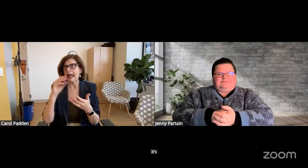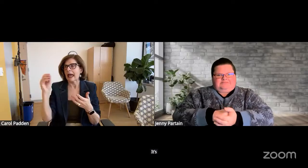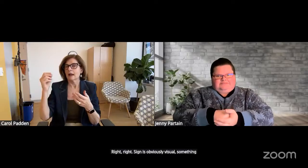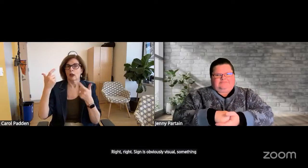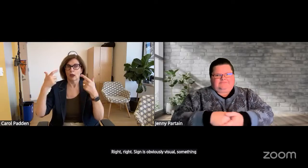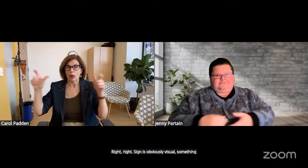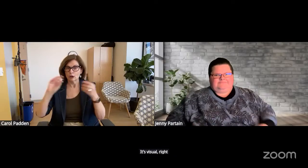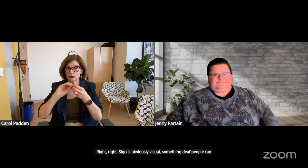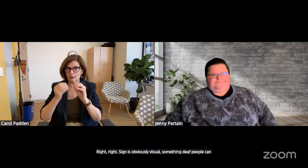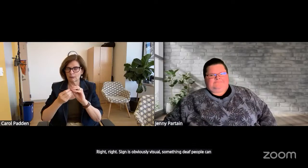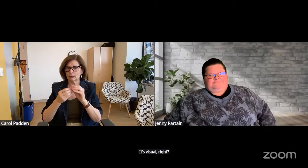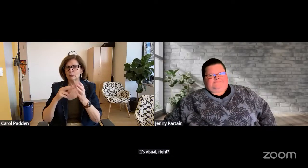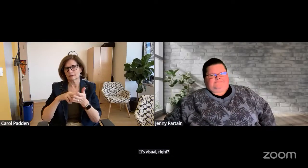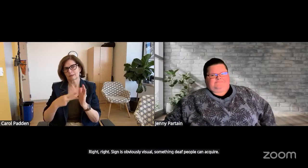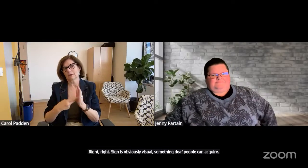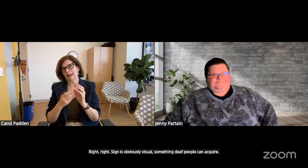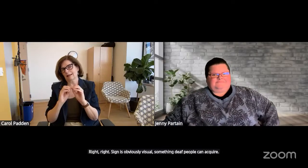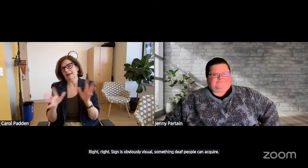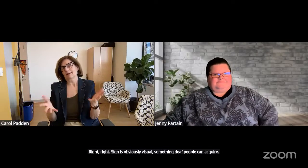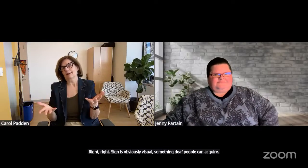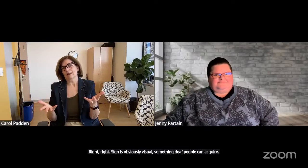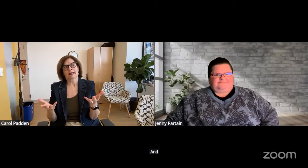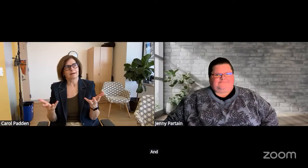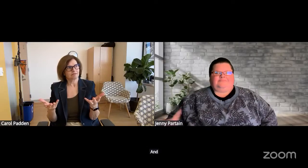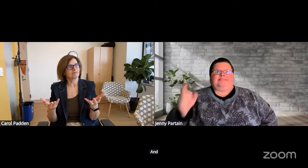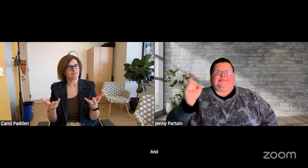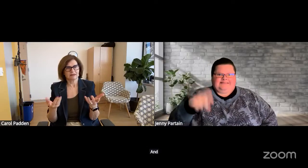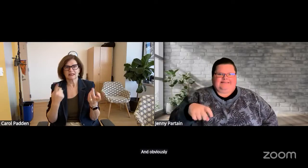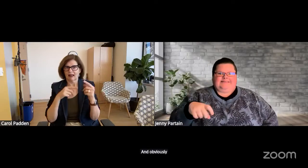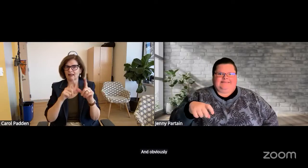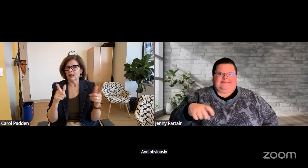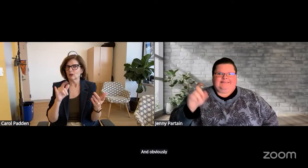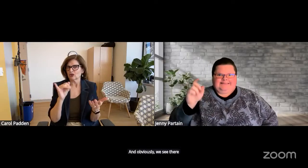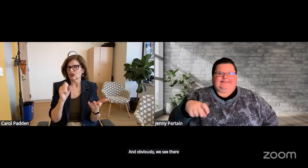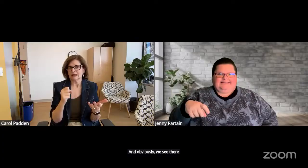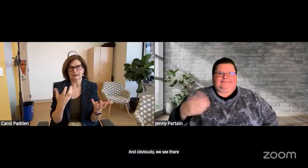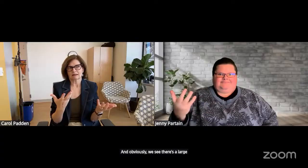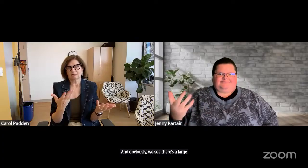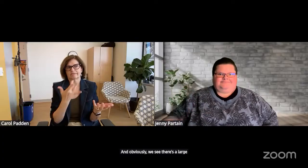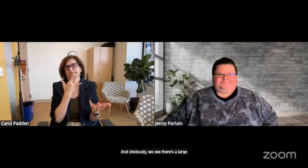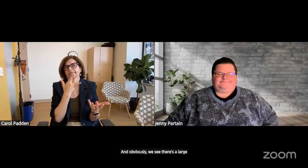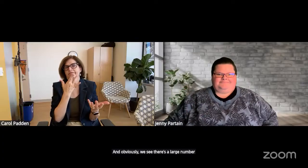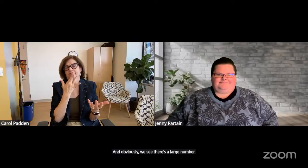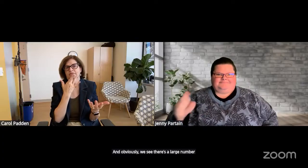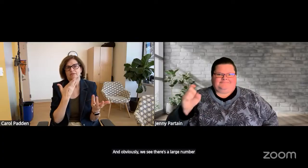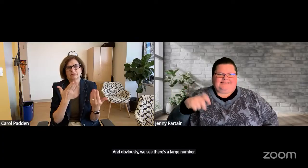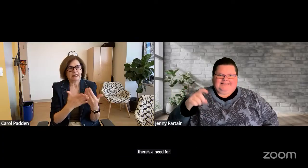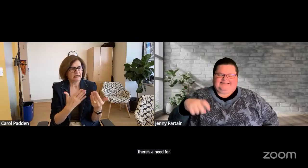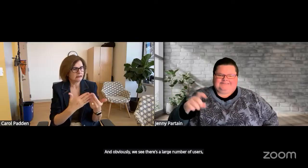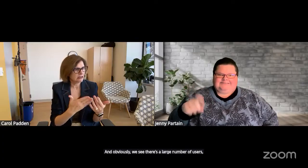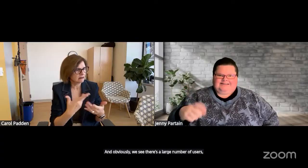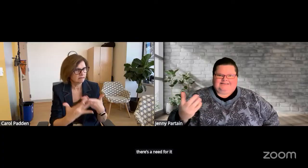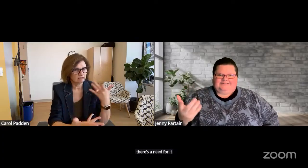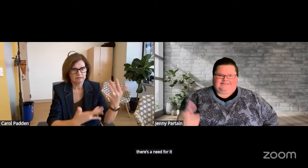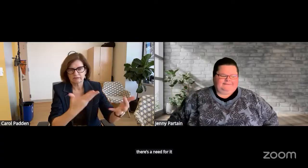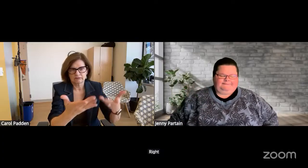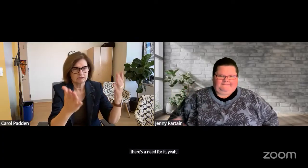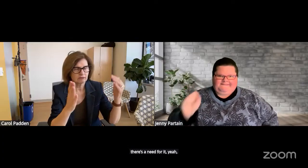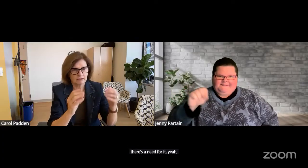can right? acquire. And obviously we see there's a large There's a number of need for it. users. Yeah, Right. there's a need for